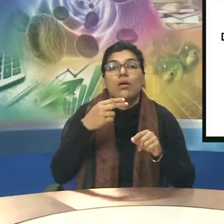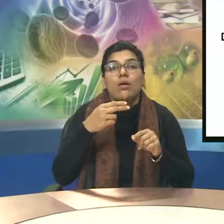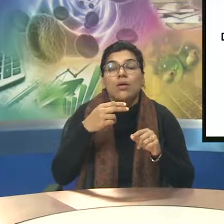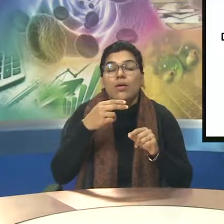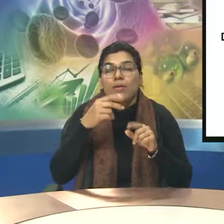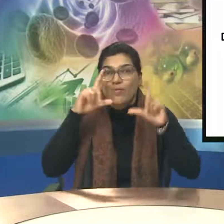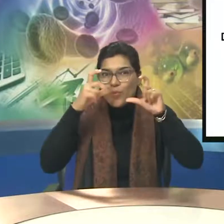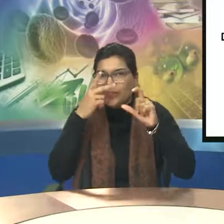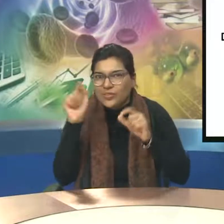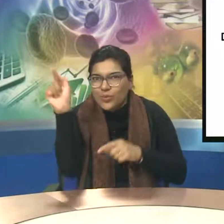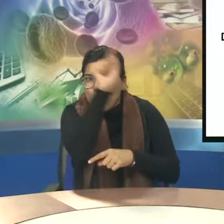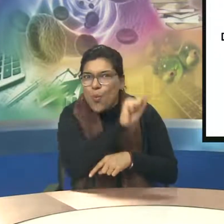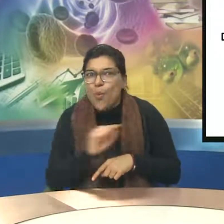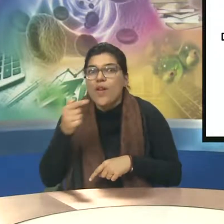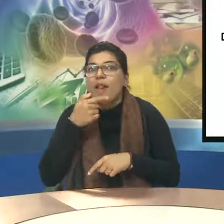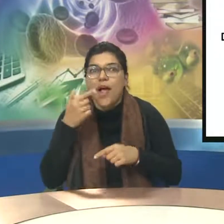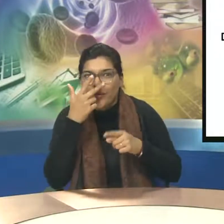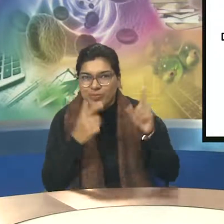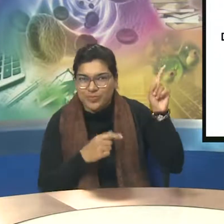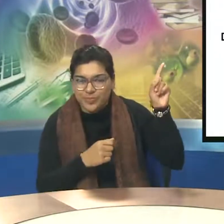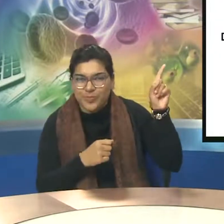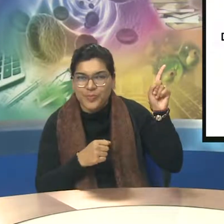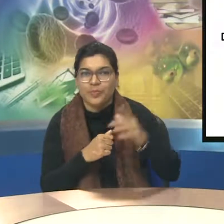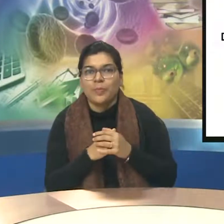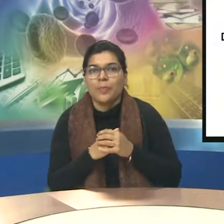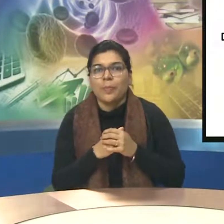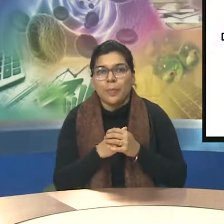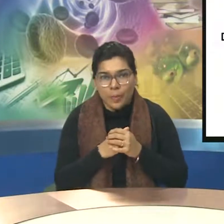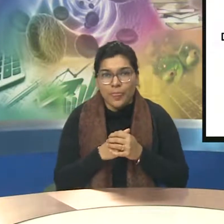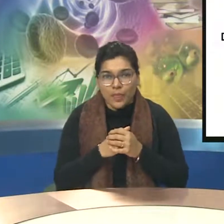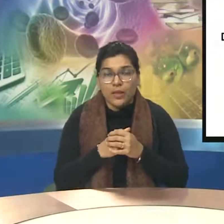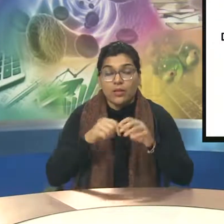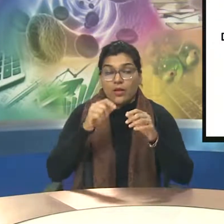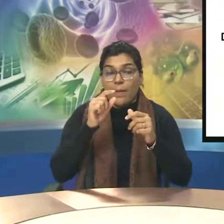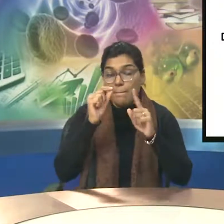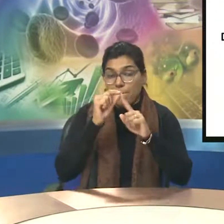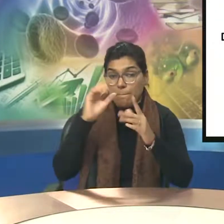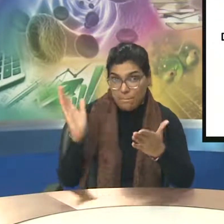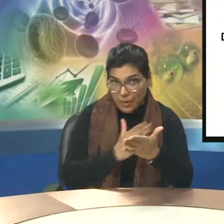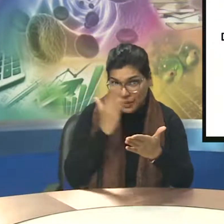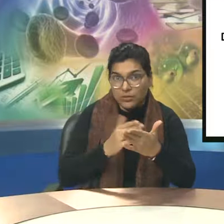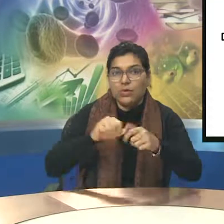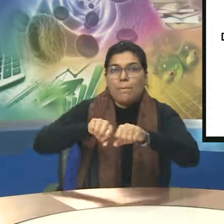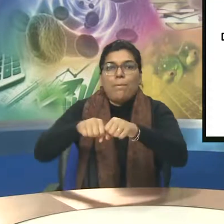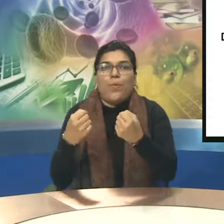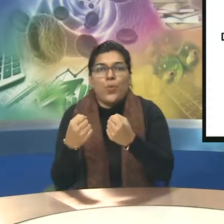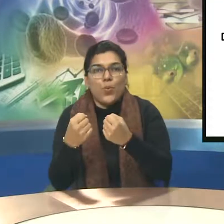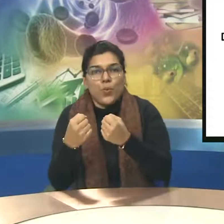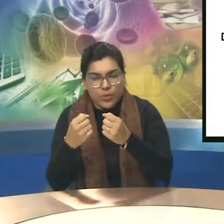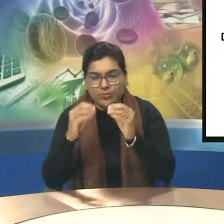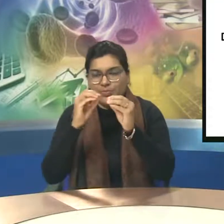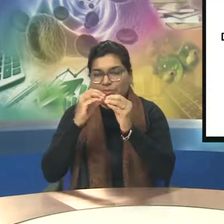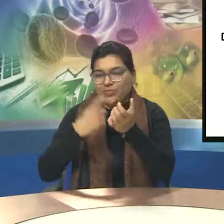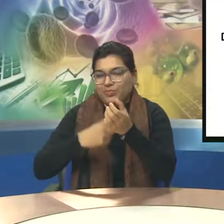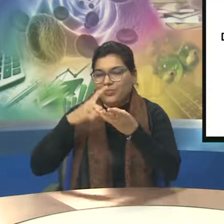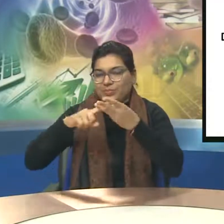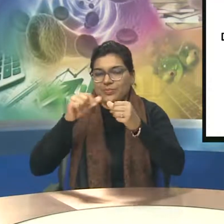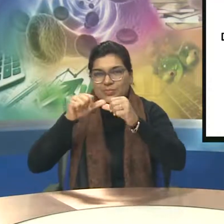tapping on the particular key from a keyboard, you will get a page break.